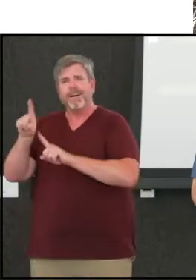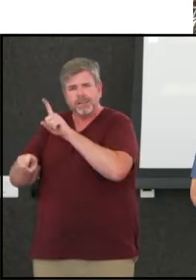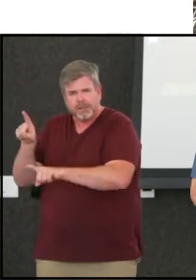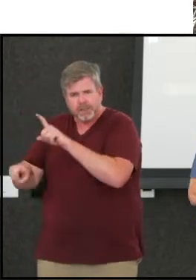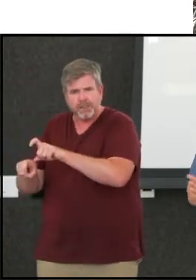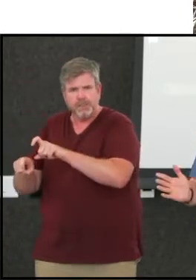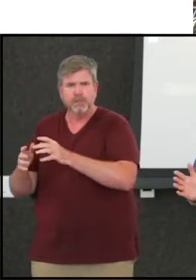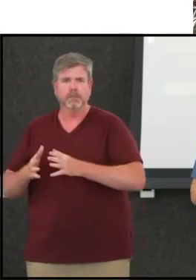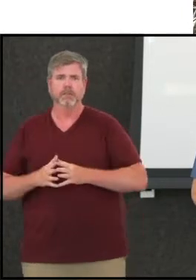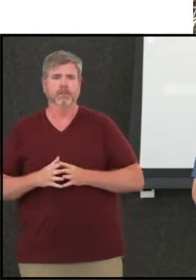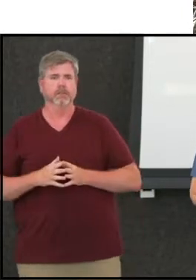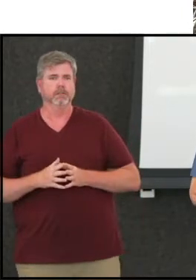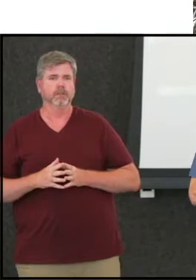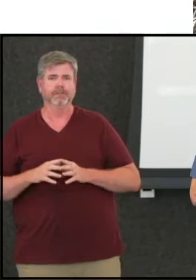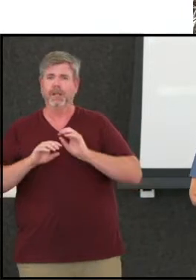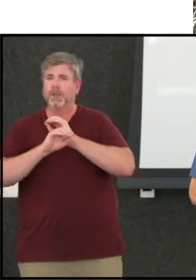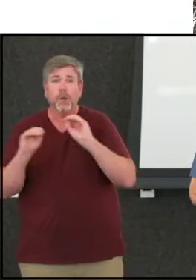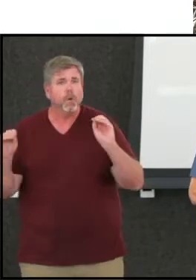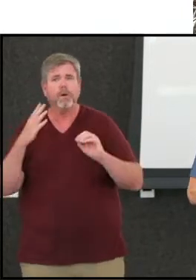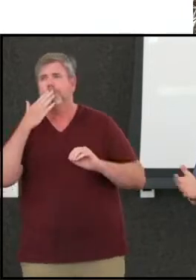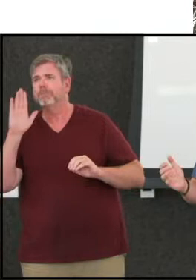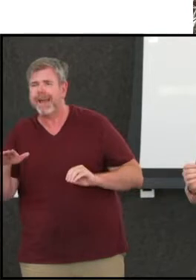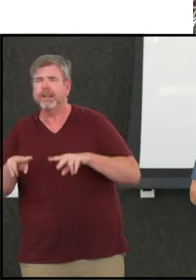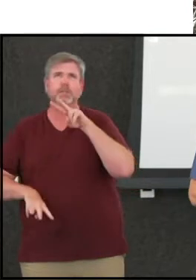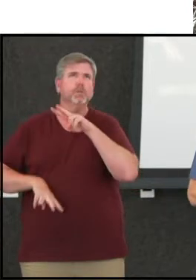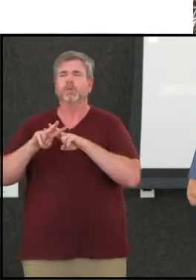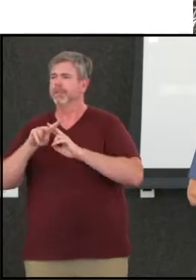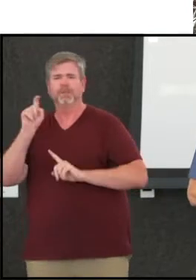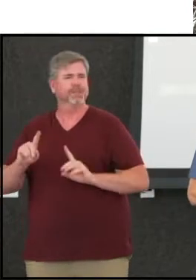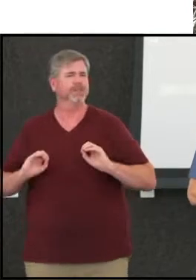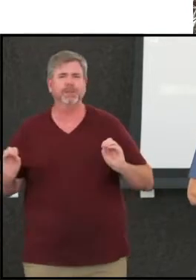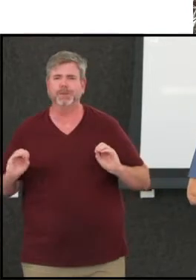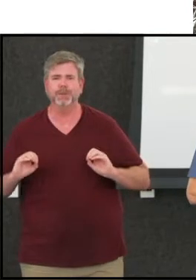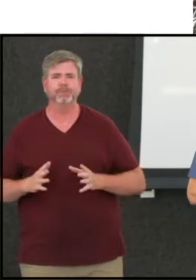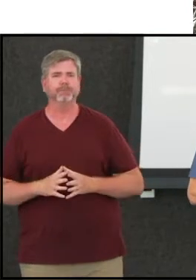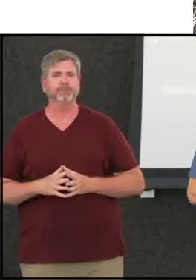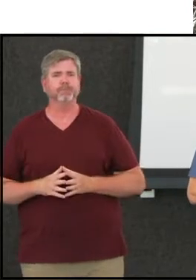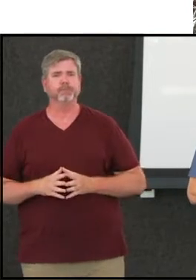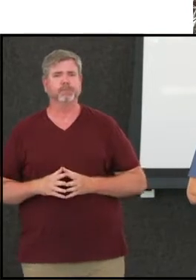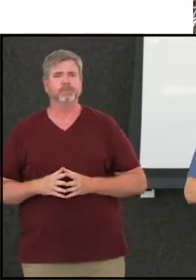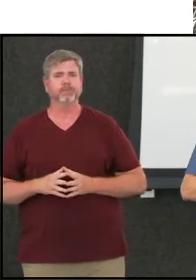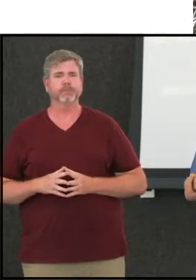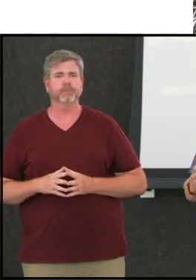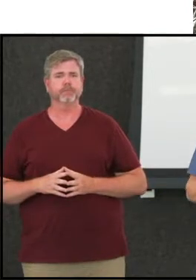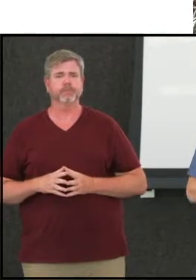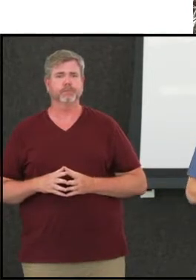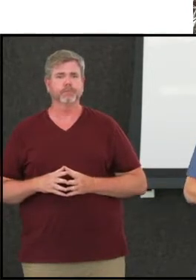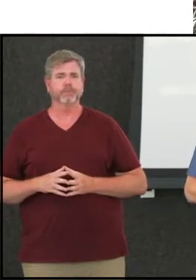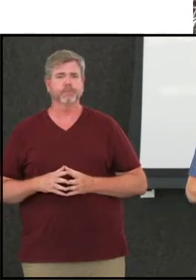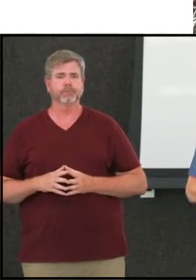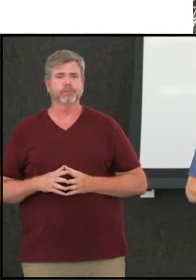that through us parents here today, plus your dedicated the County of Santa